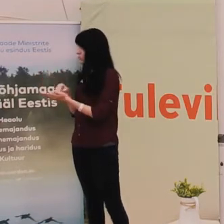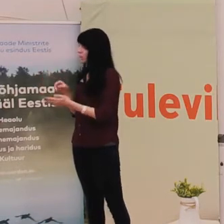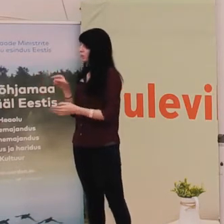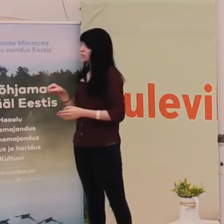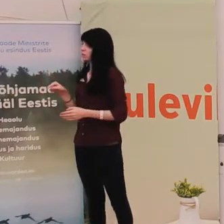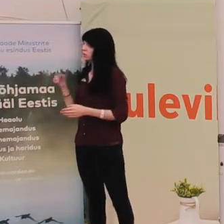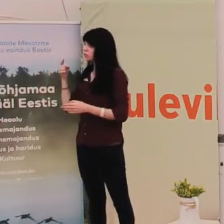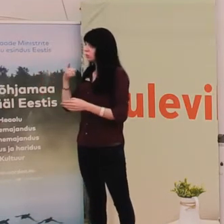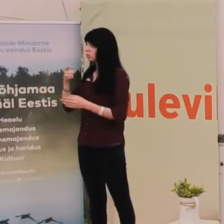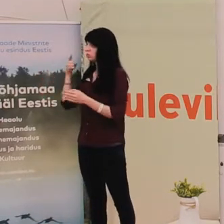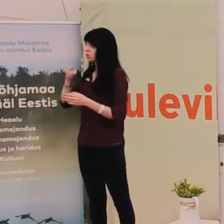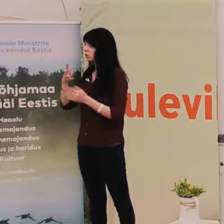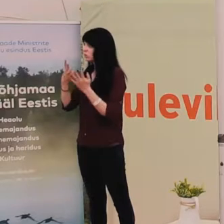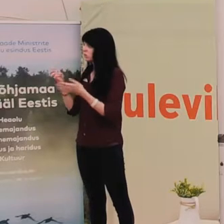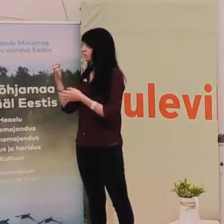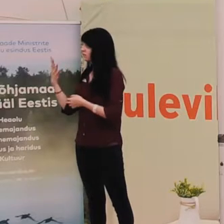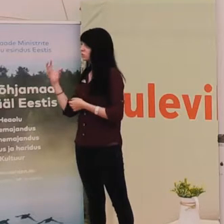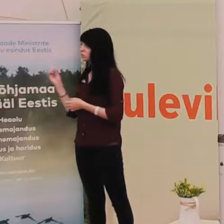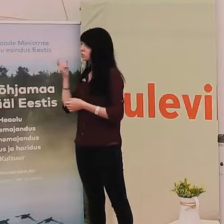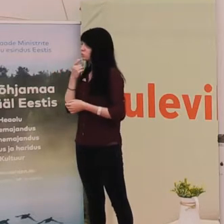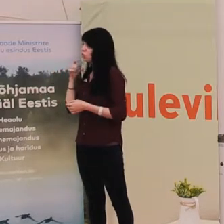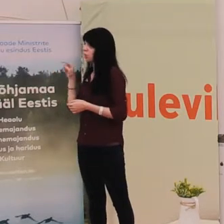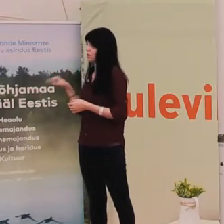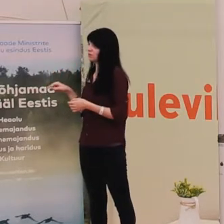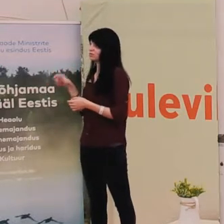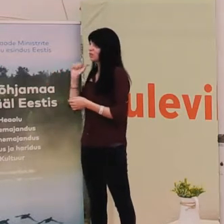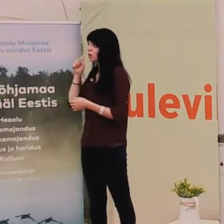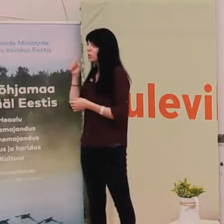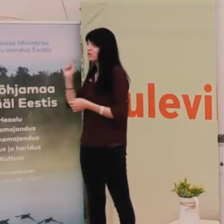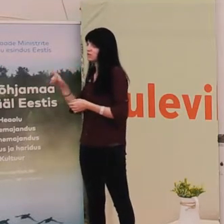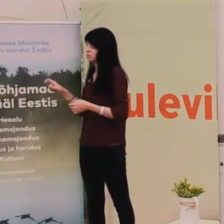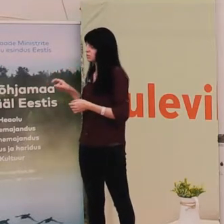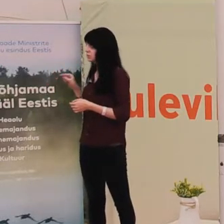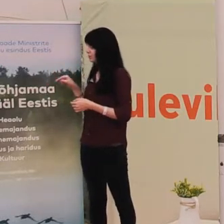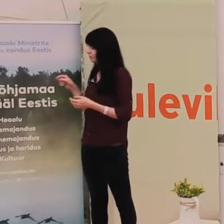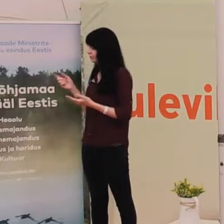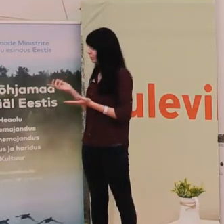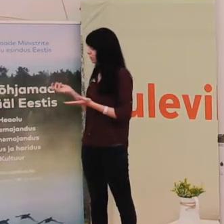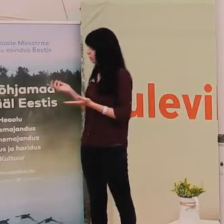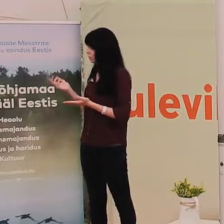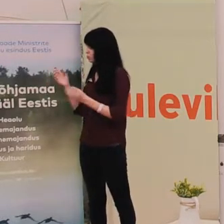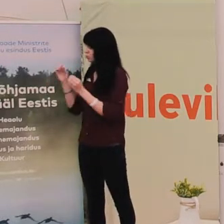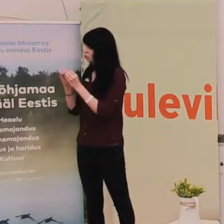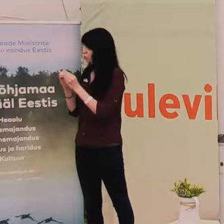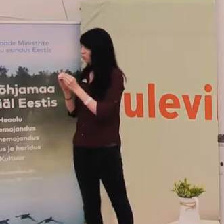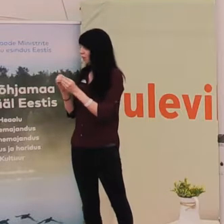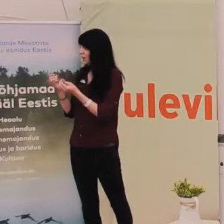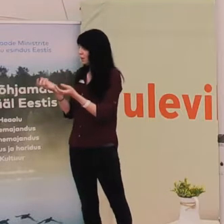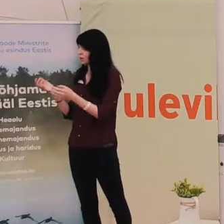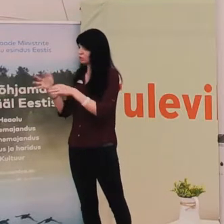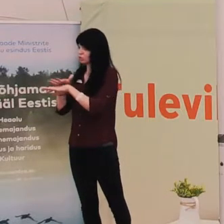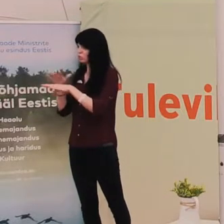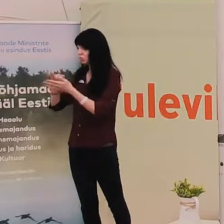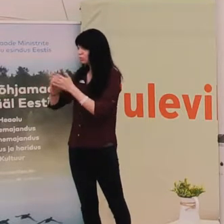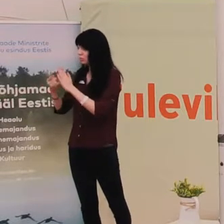in 1950s Finland, we have about an average people, they have some 10 square meters per each. Now it's about